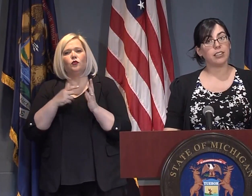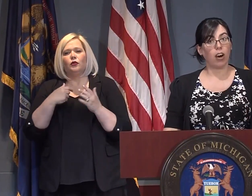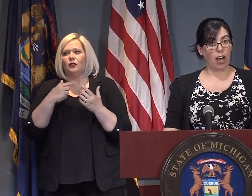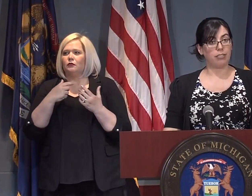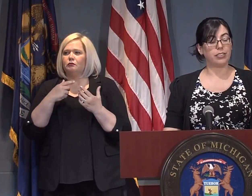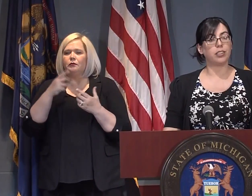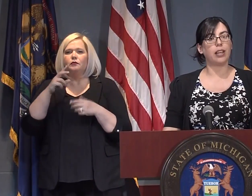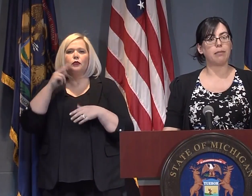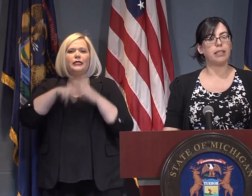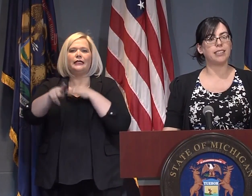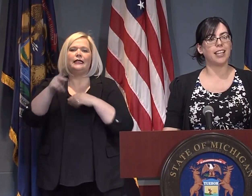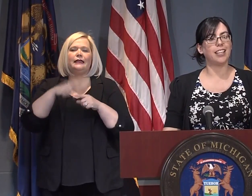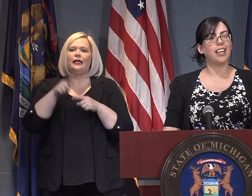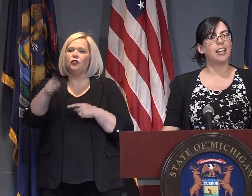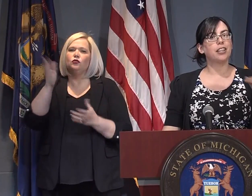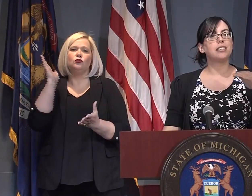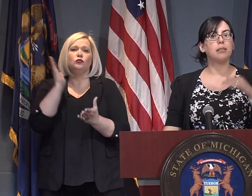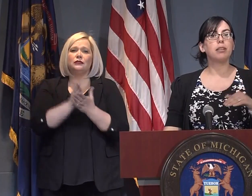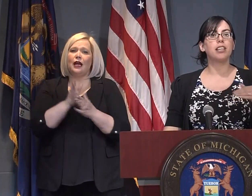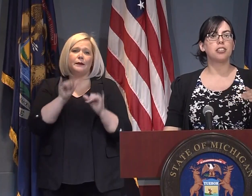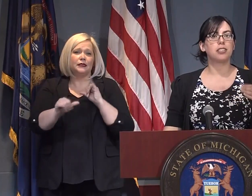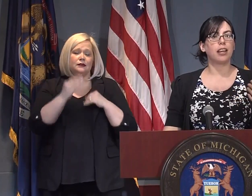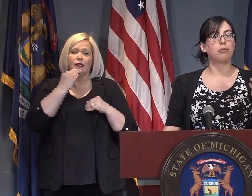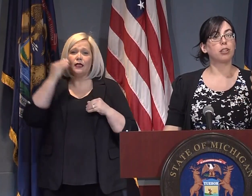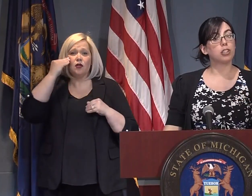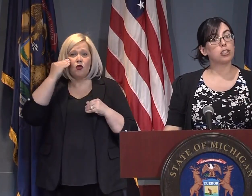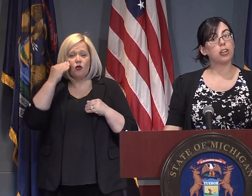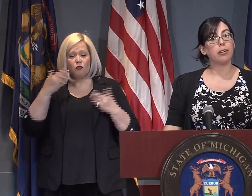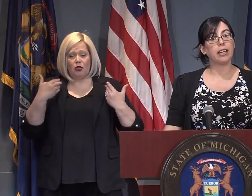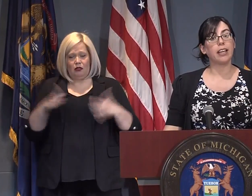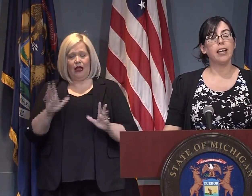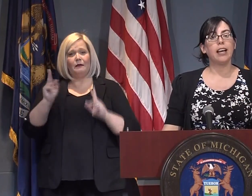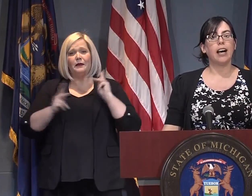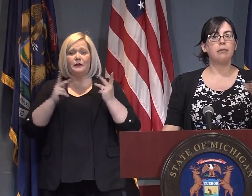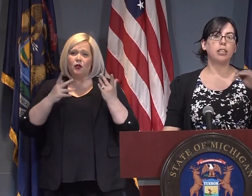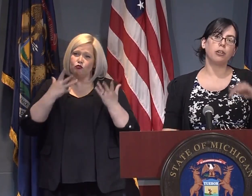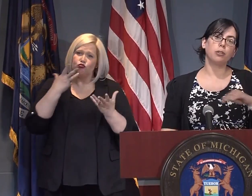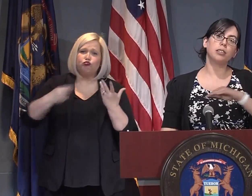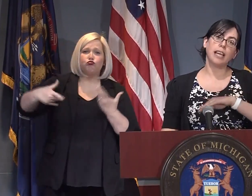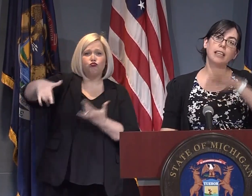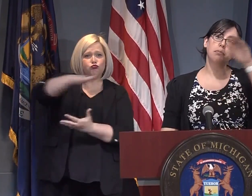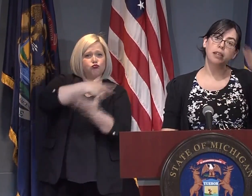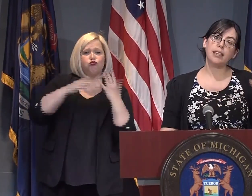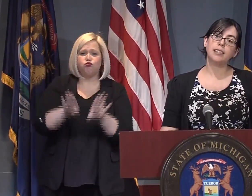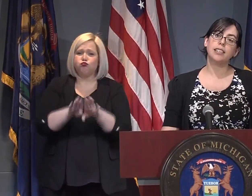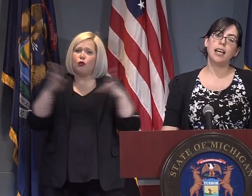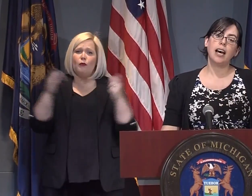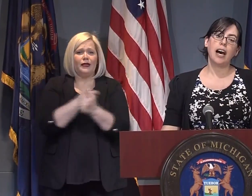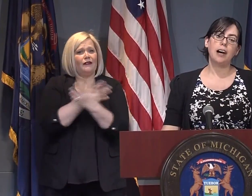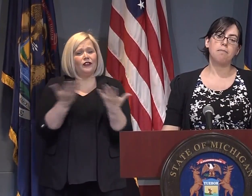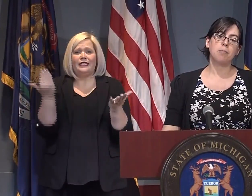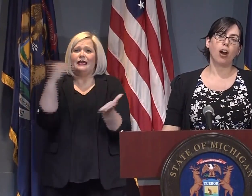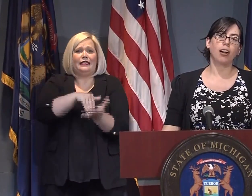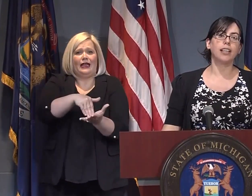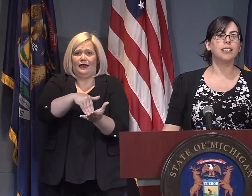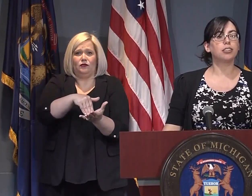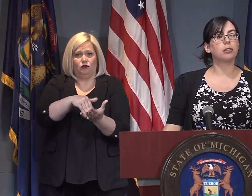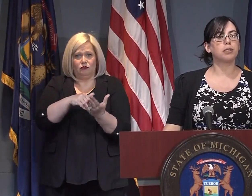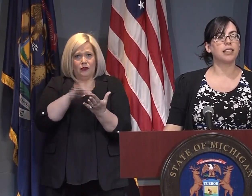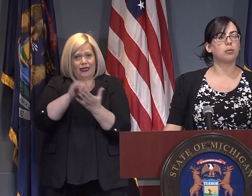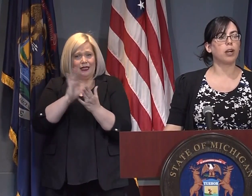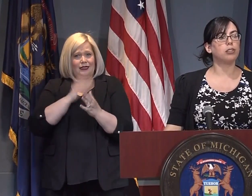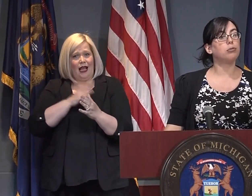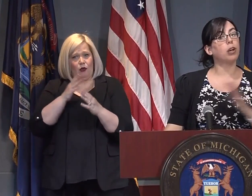leave it off. So that means that the simulations that we're just showing, those second peaks are in